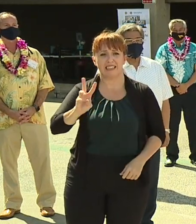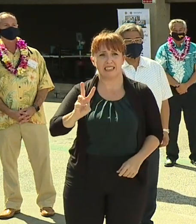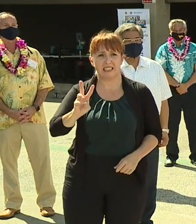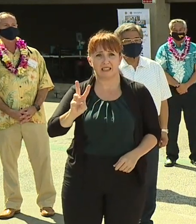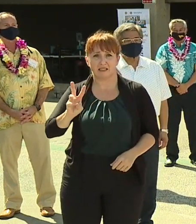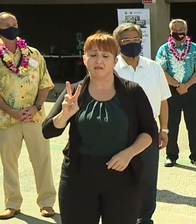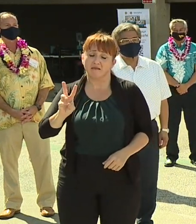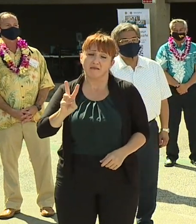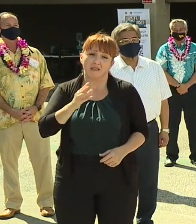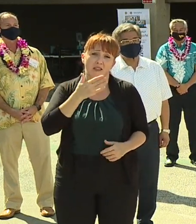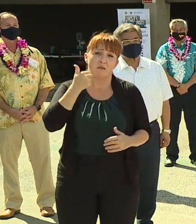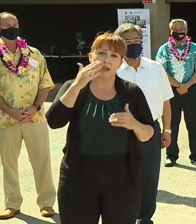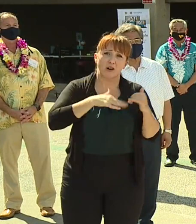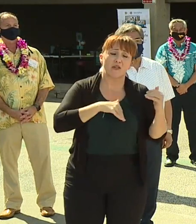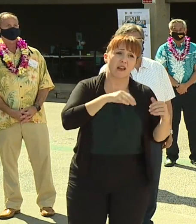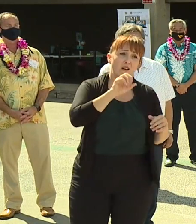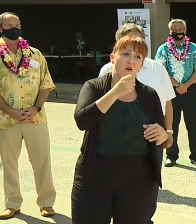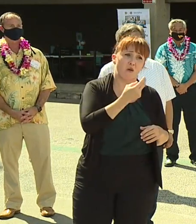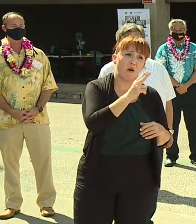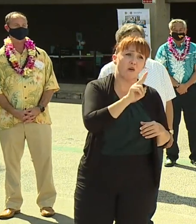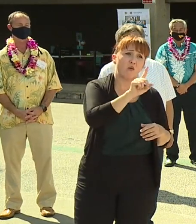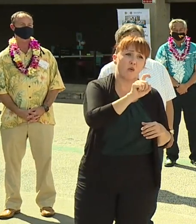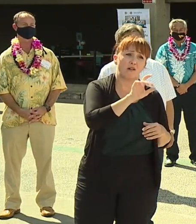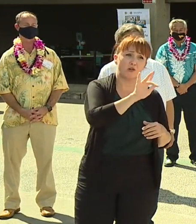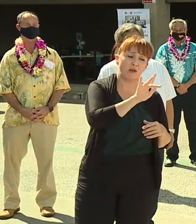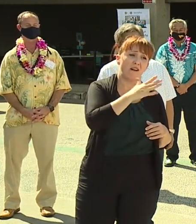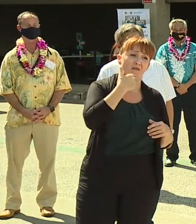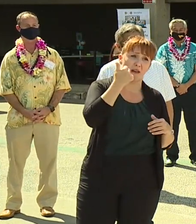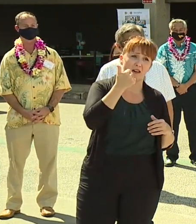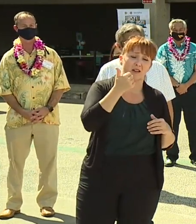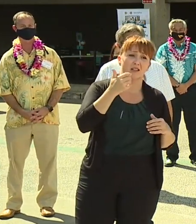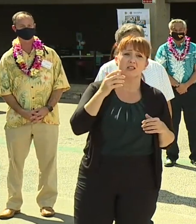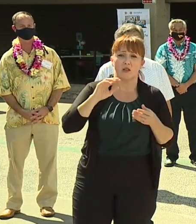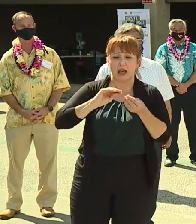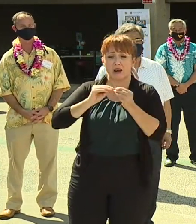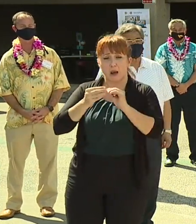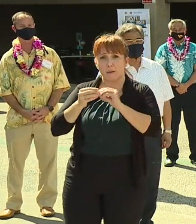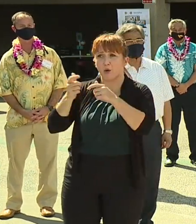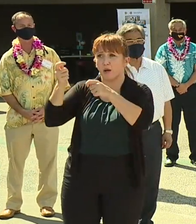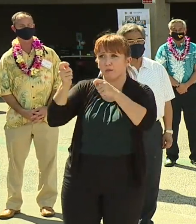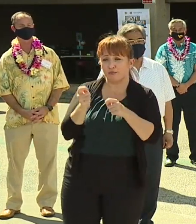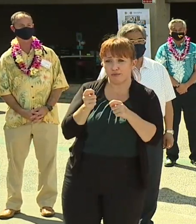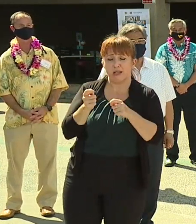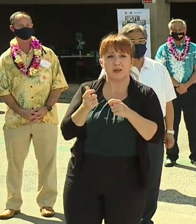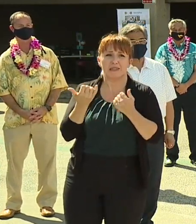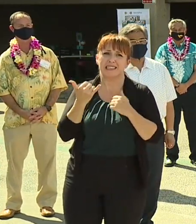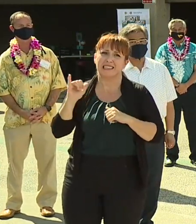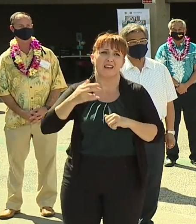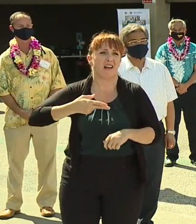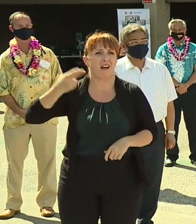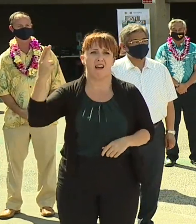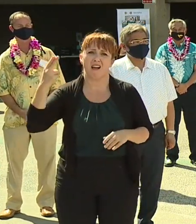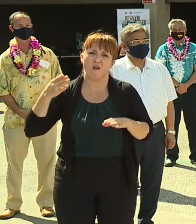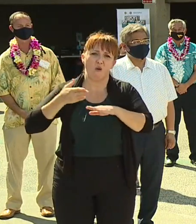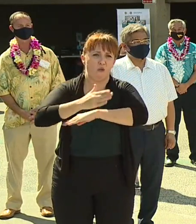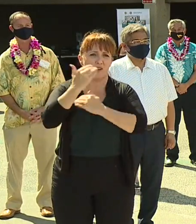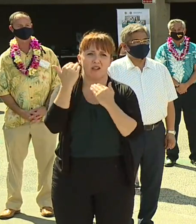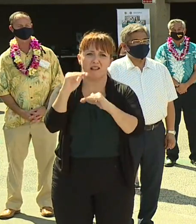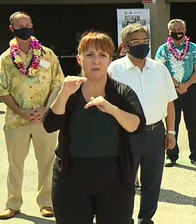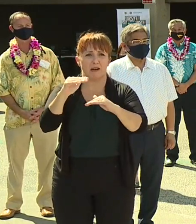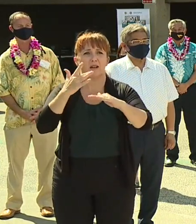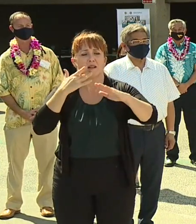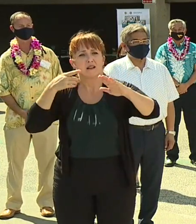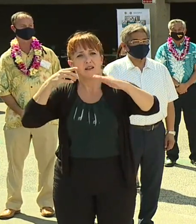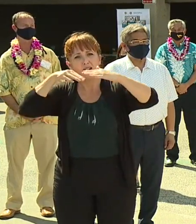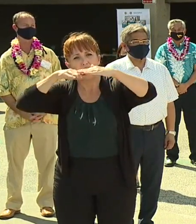than 125. So it's gonna pull down that number, but it's still too high because we wanna be below 50.